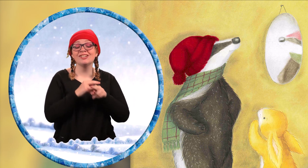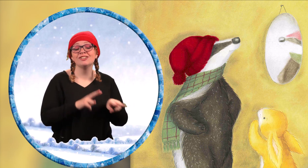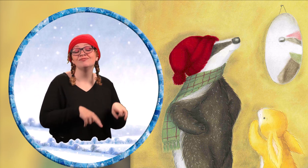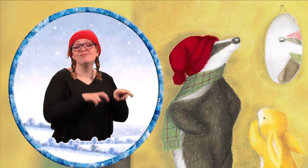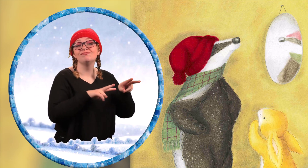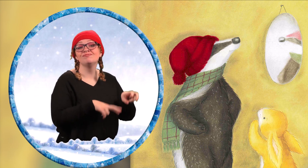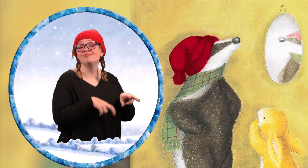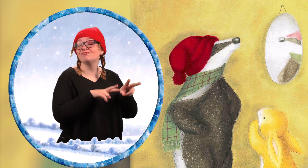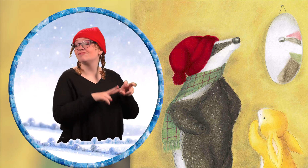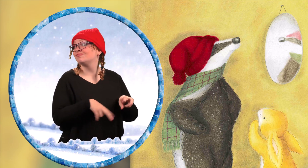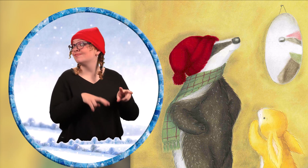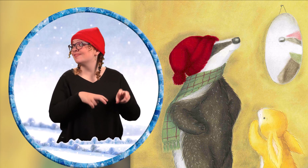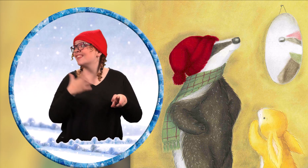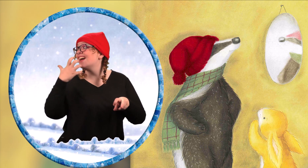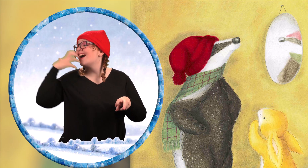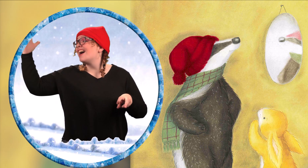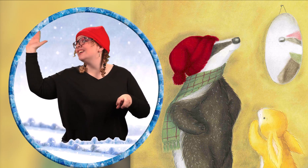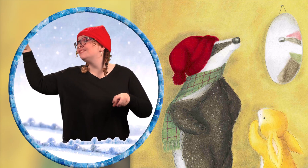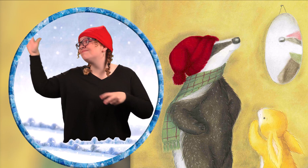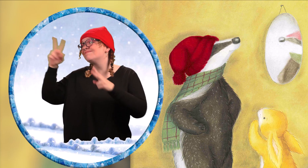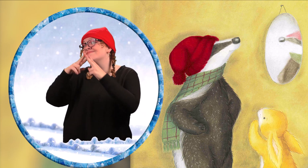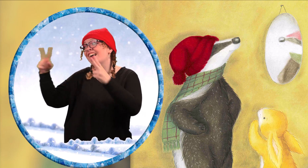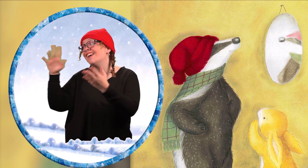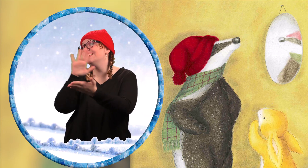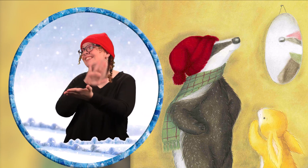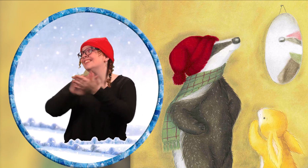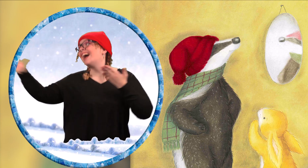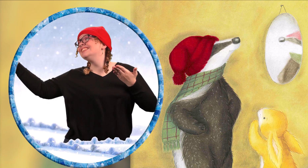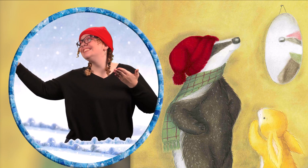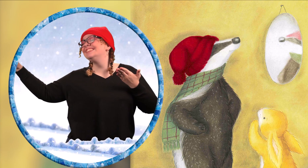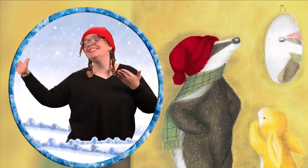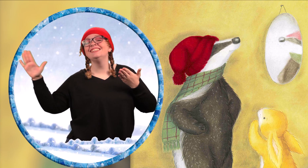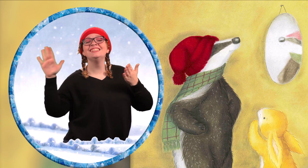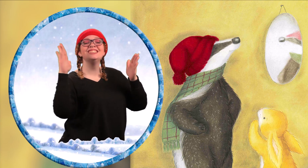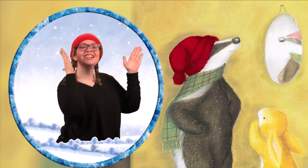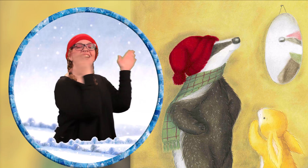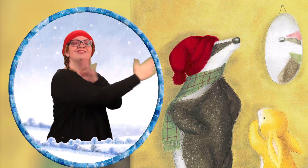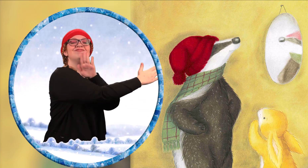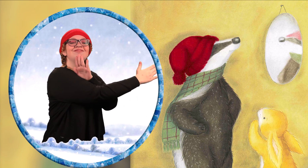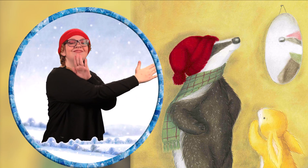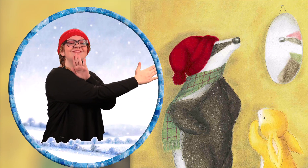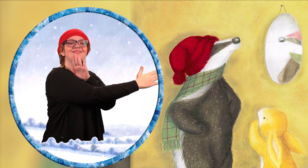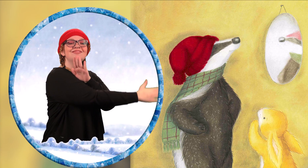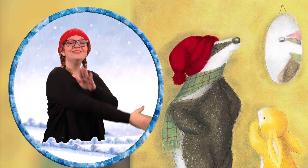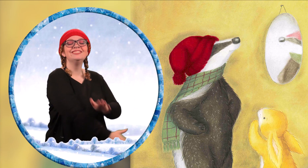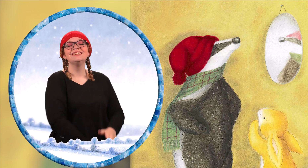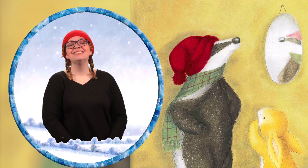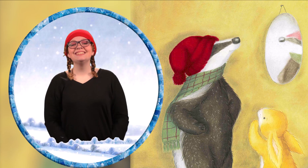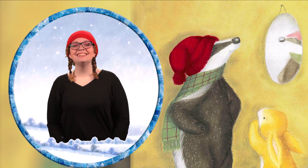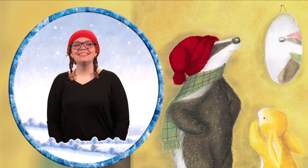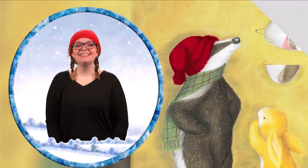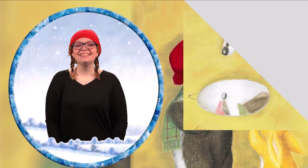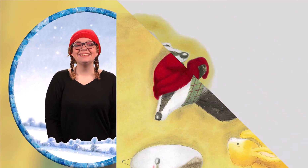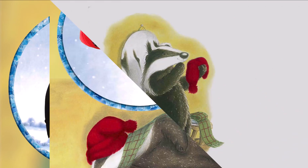Badger. "Very nice," yelled Rabbit, hopping off.